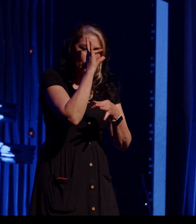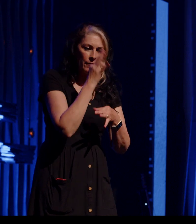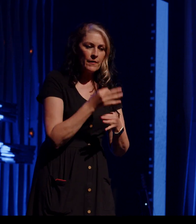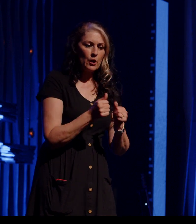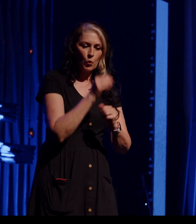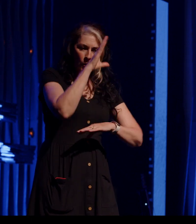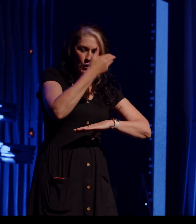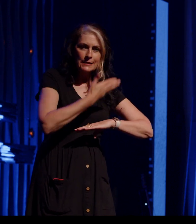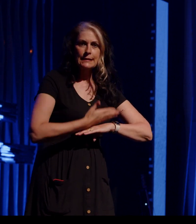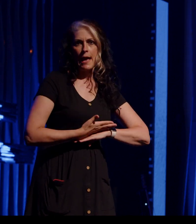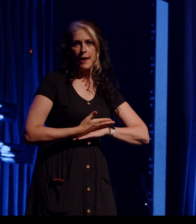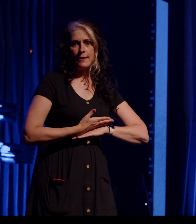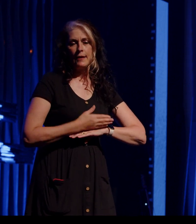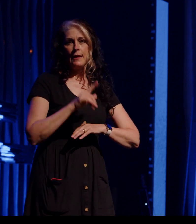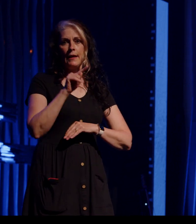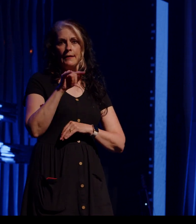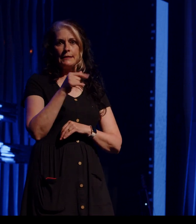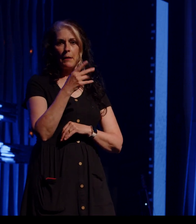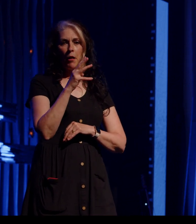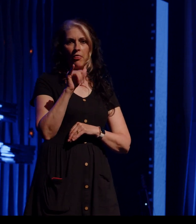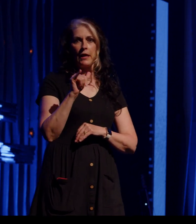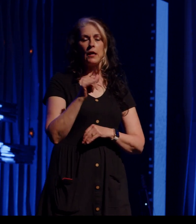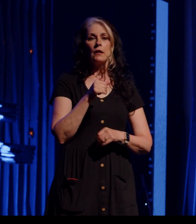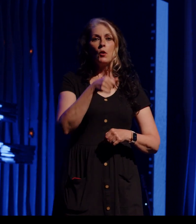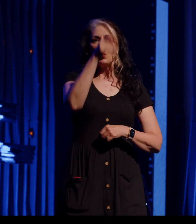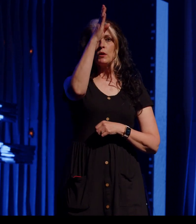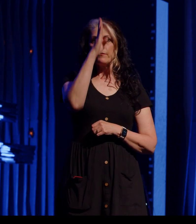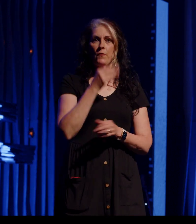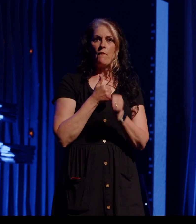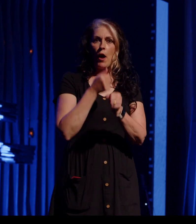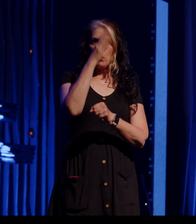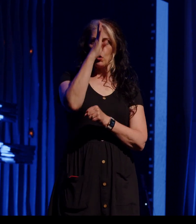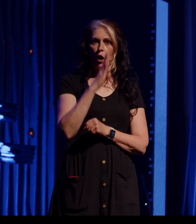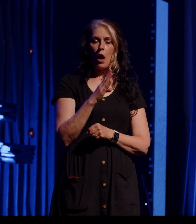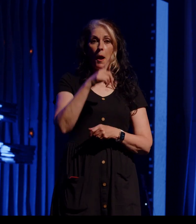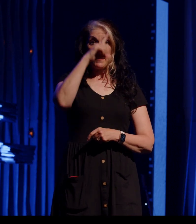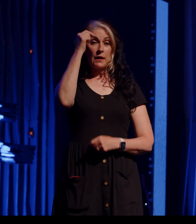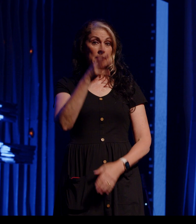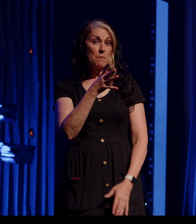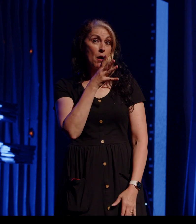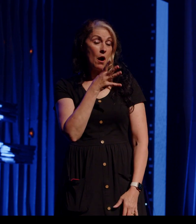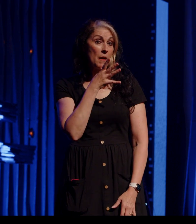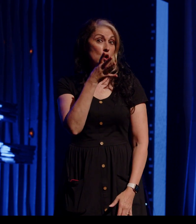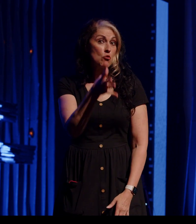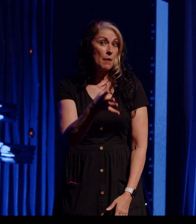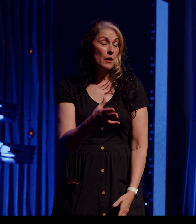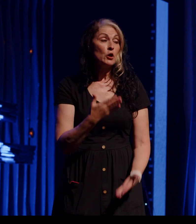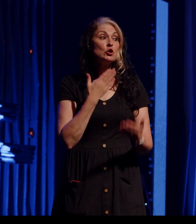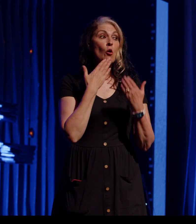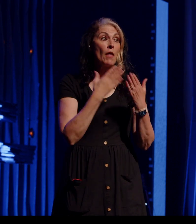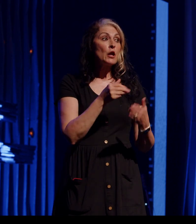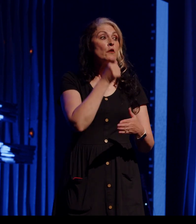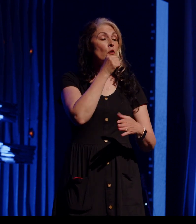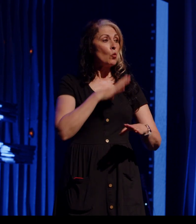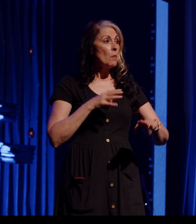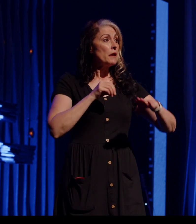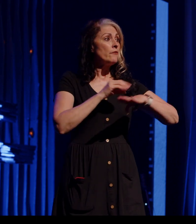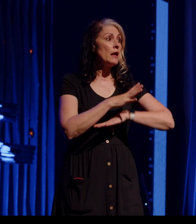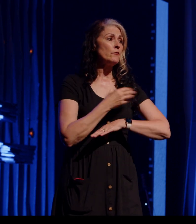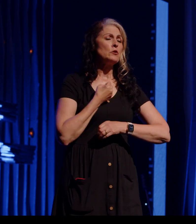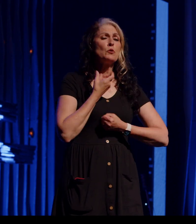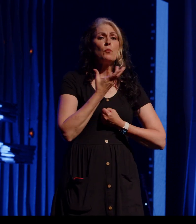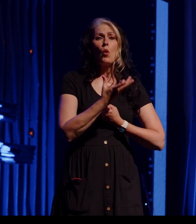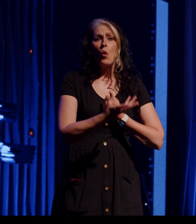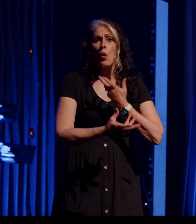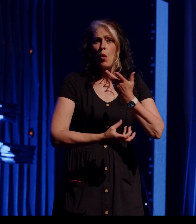was a godly man because of his mom and his grandmother. And again, thank you, women of influence, who have poured into so